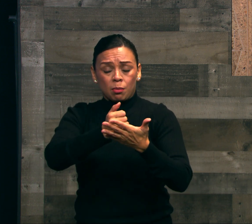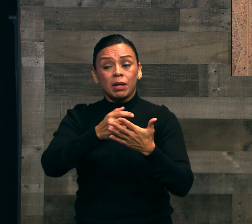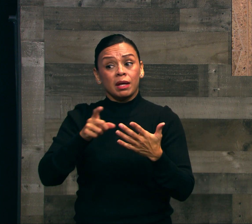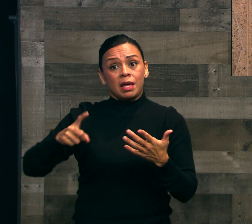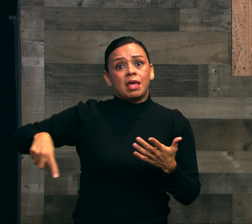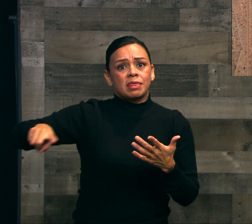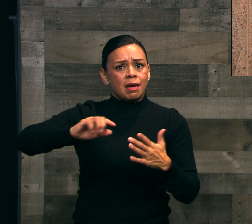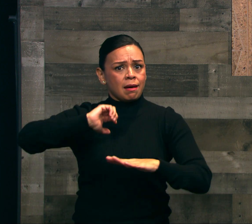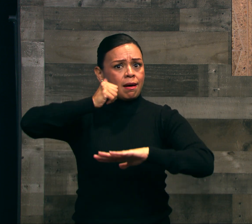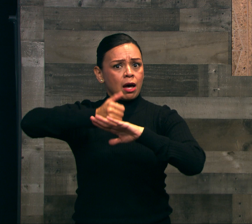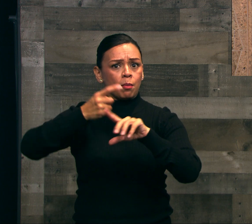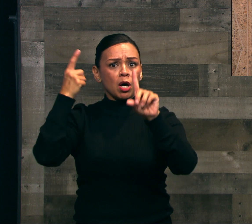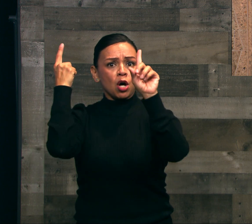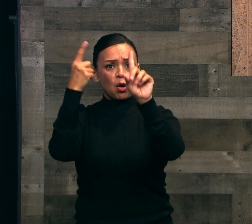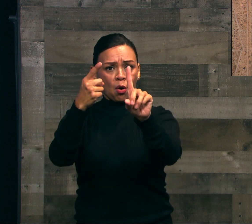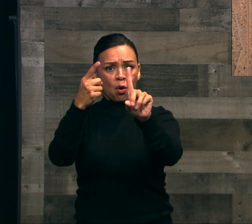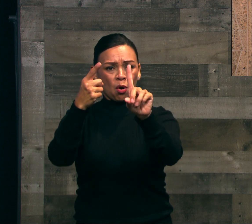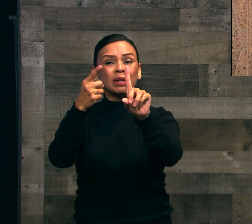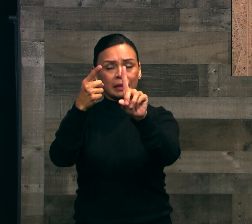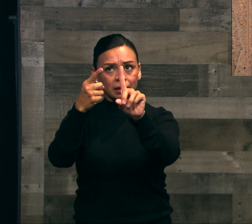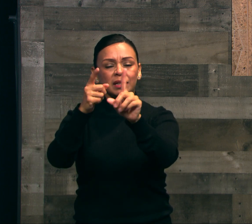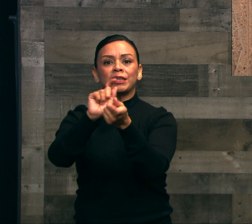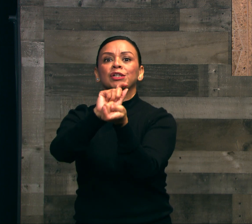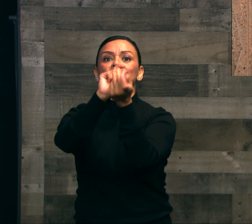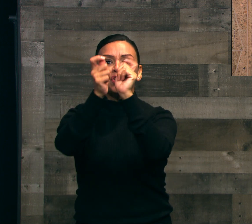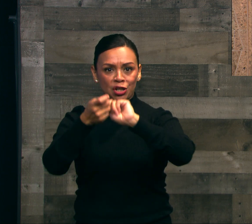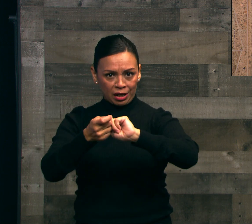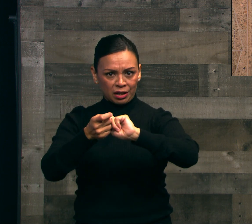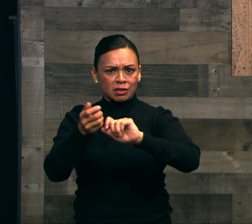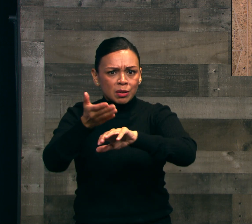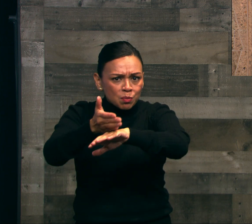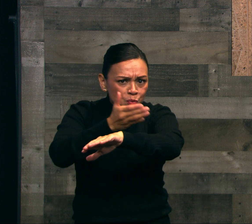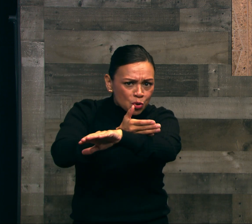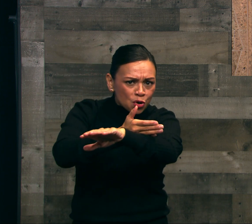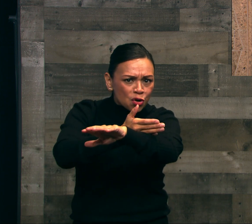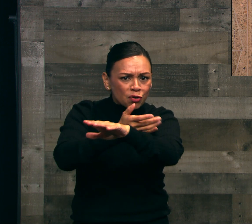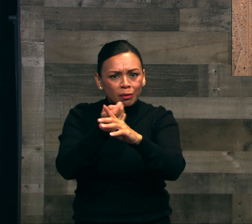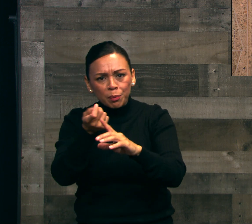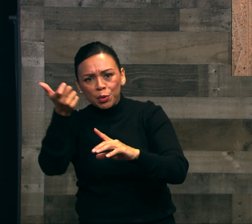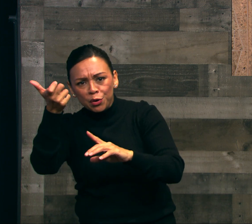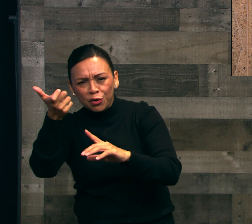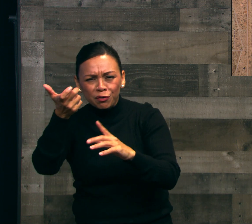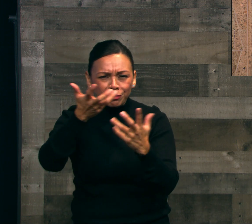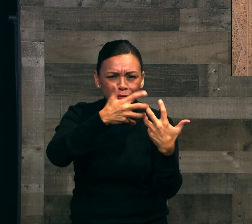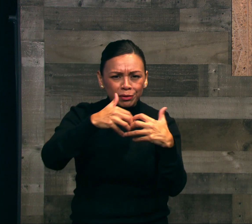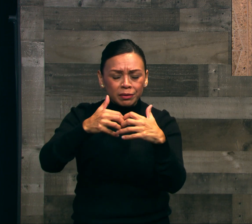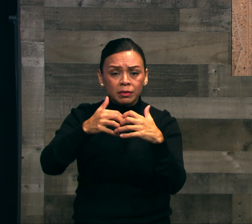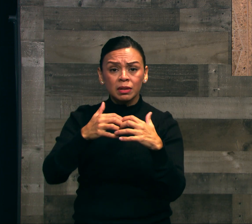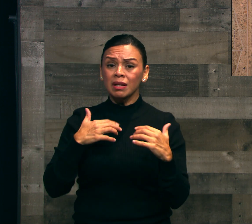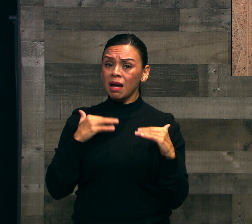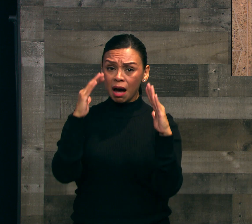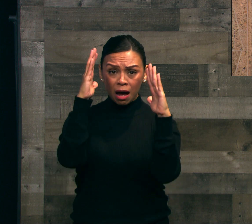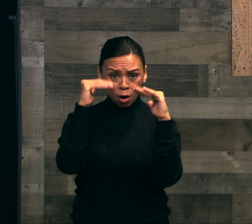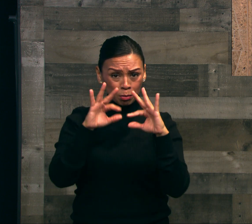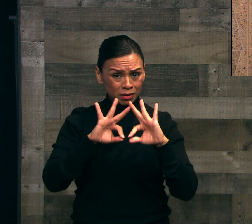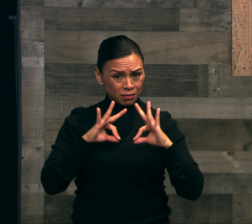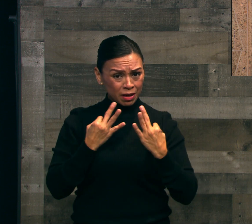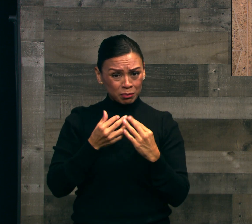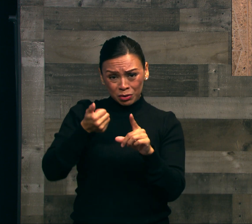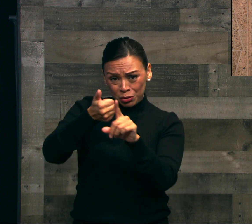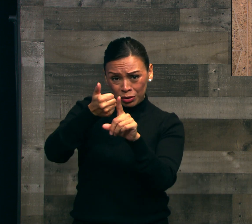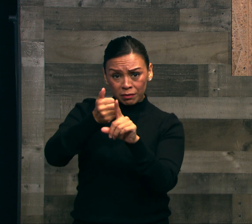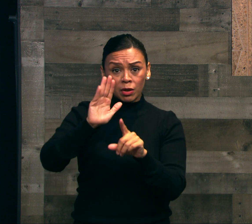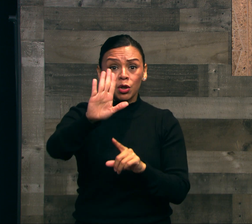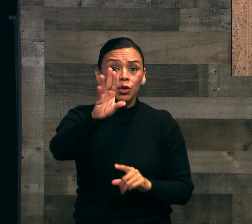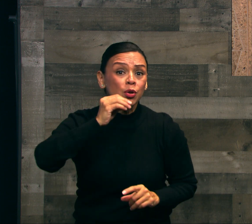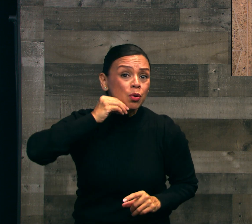what goals of the institution need to change. Then I pray that significant numbers of families